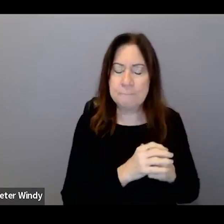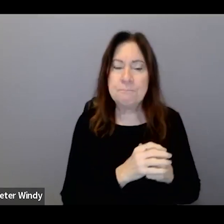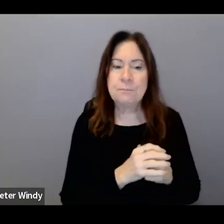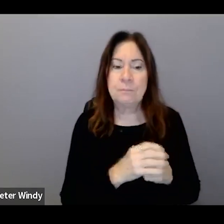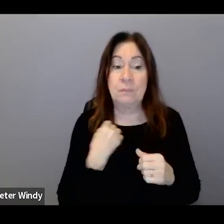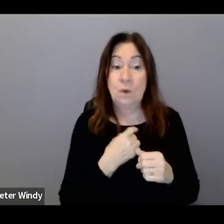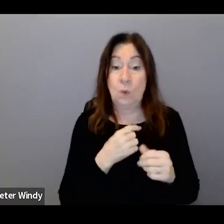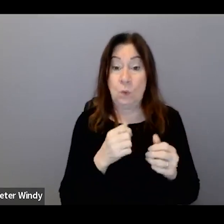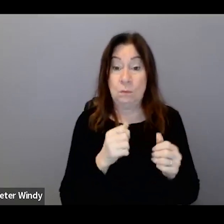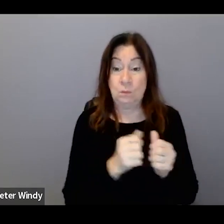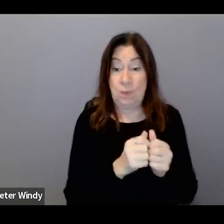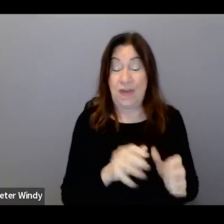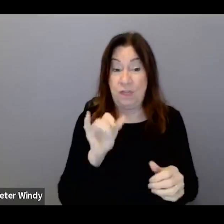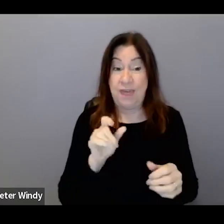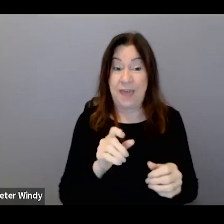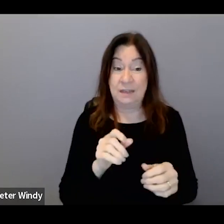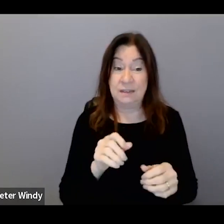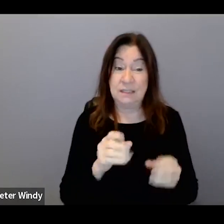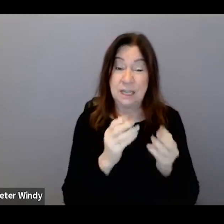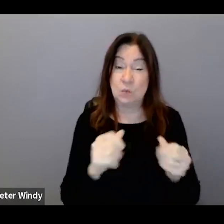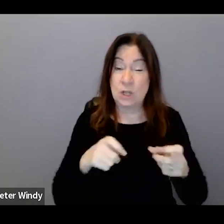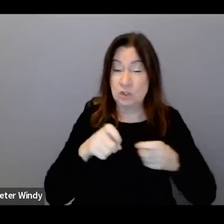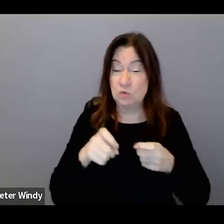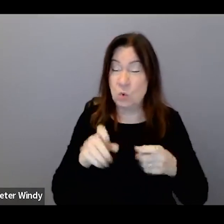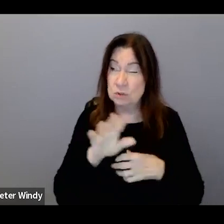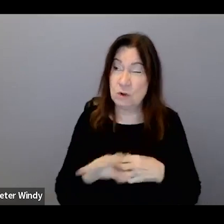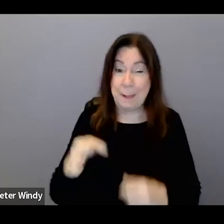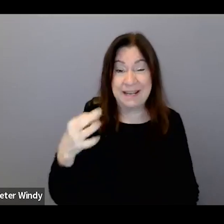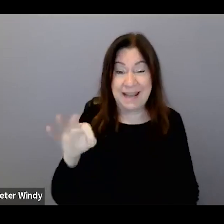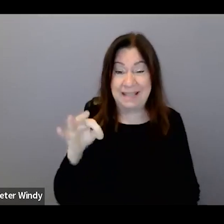went without that corrosion control treatment for about 19 days.